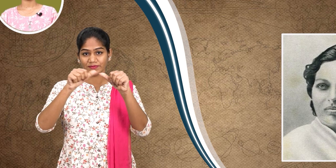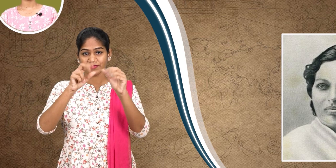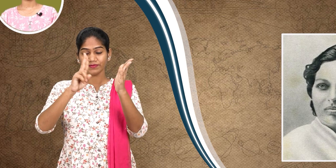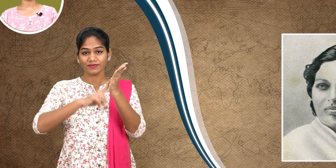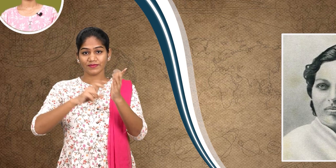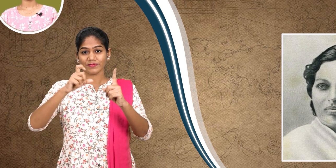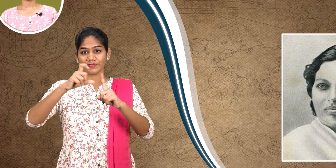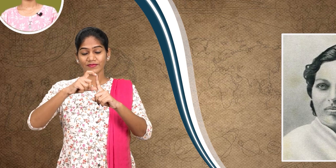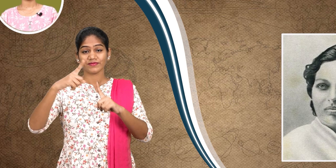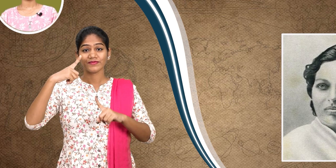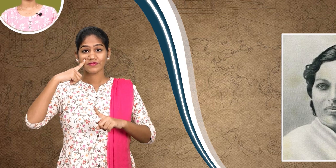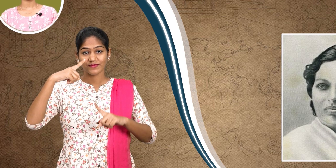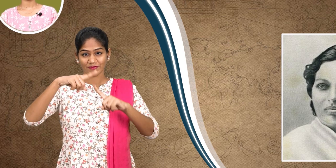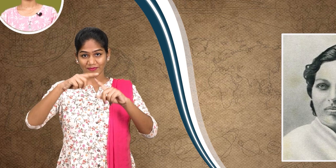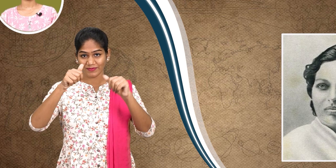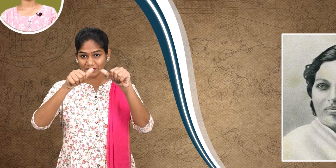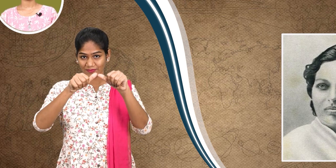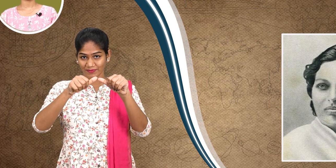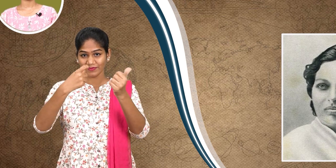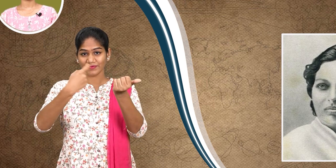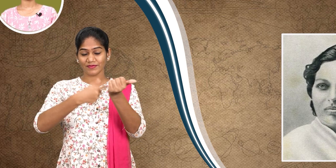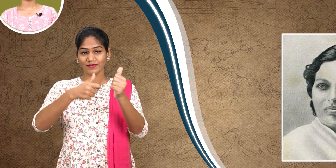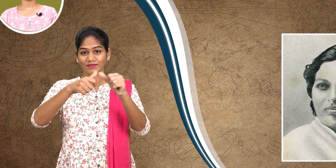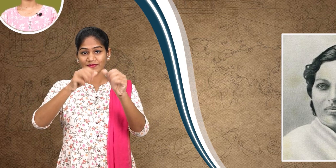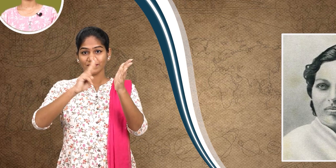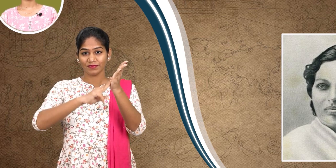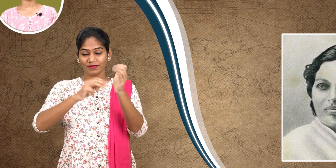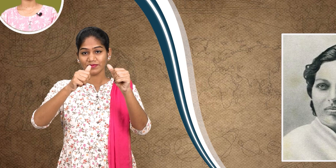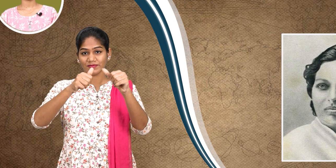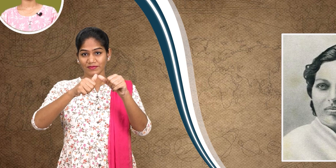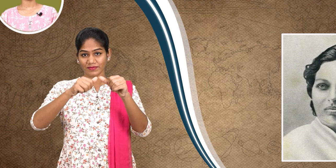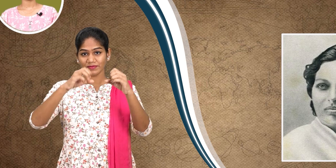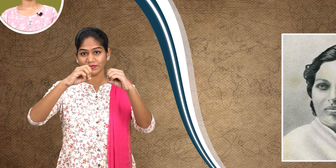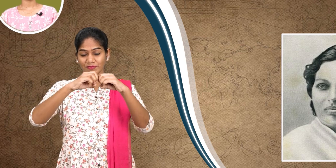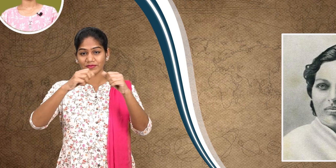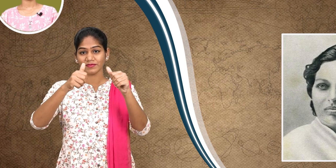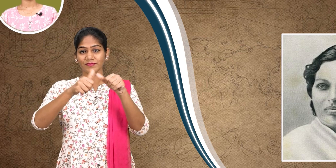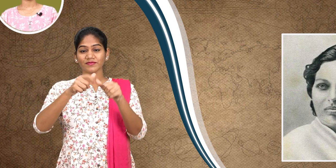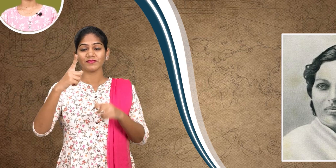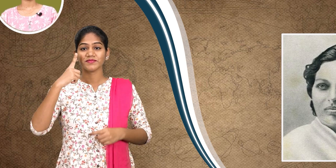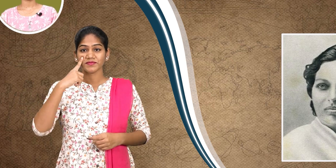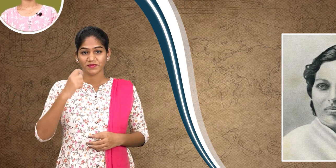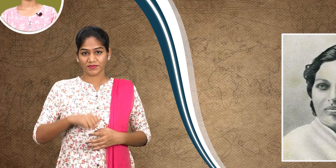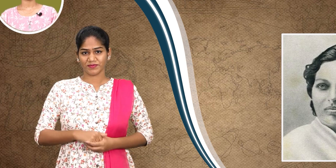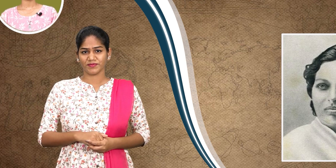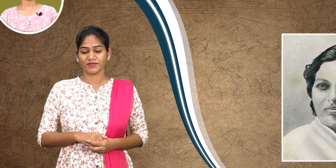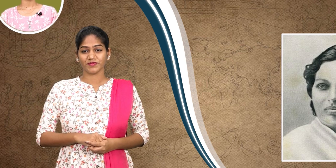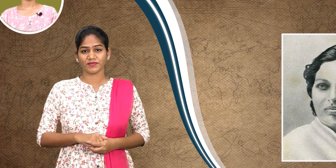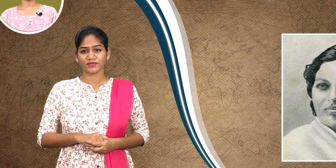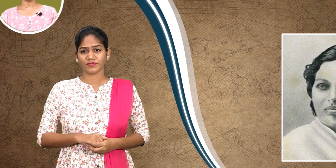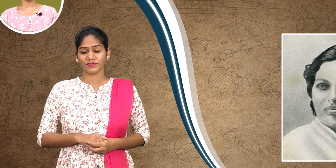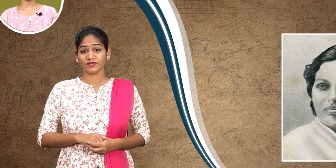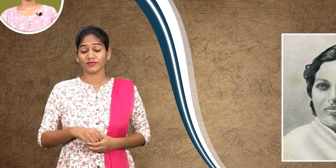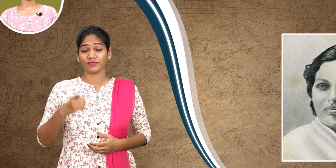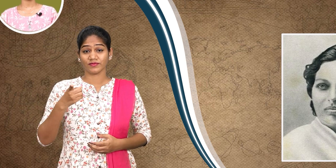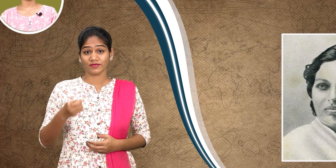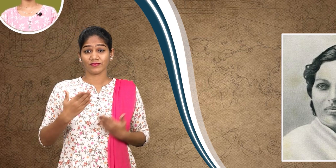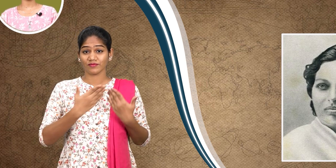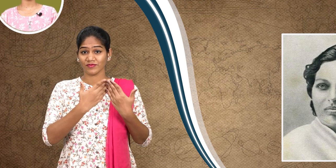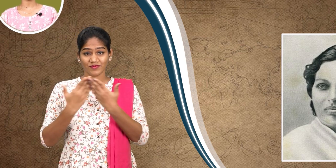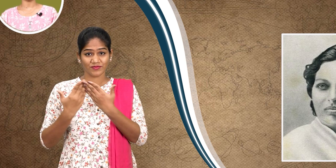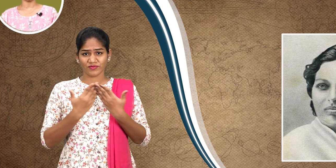had been